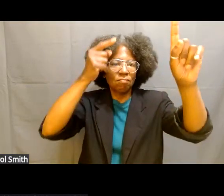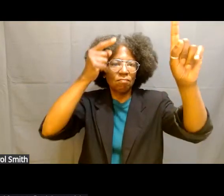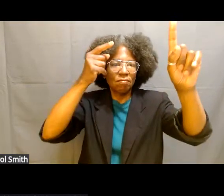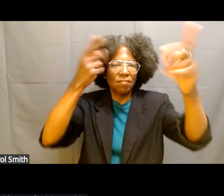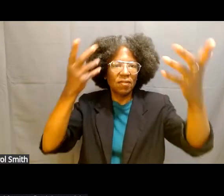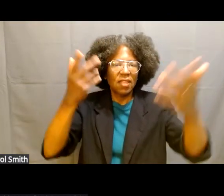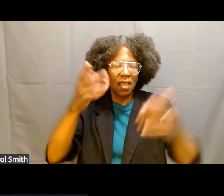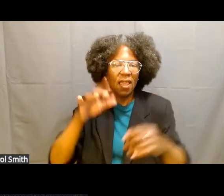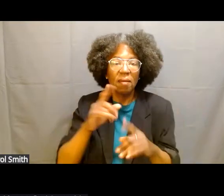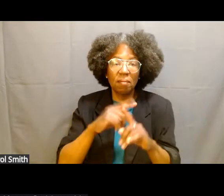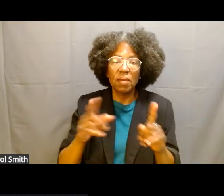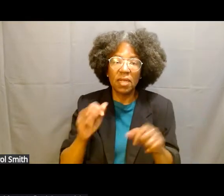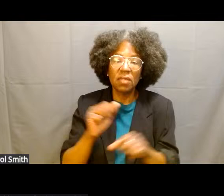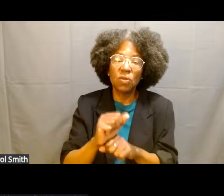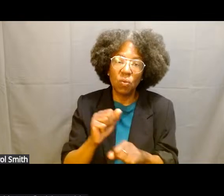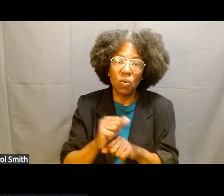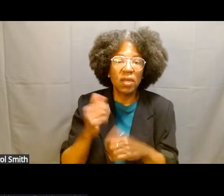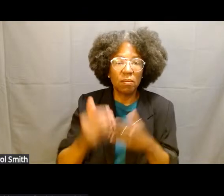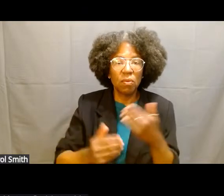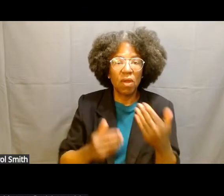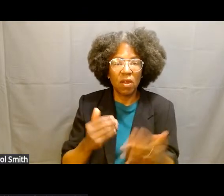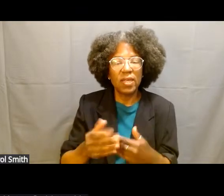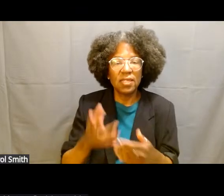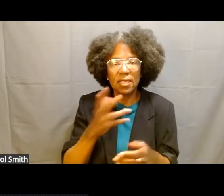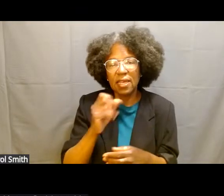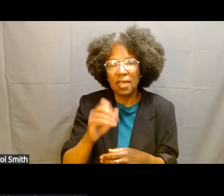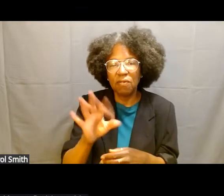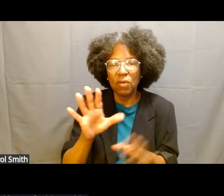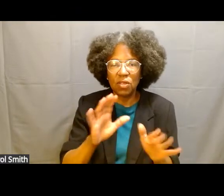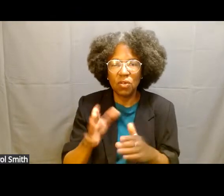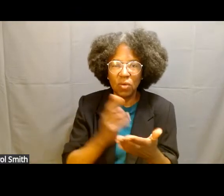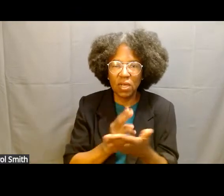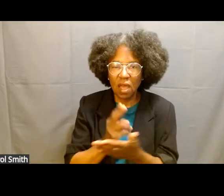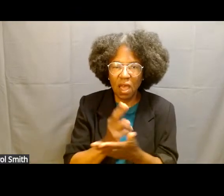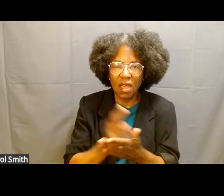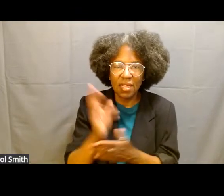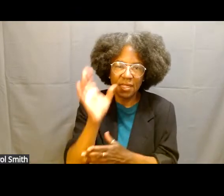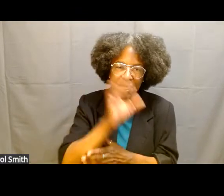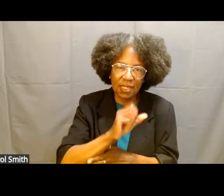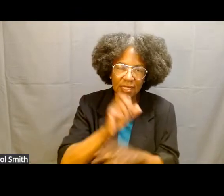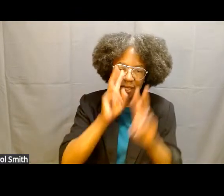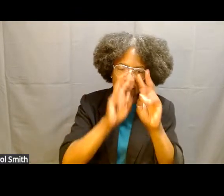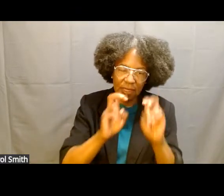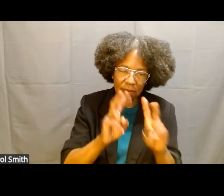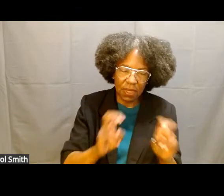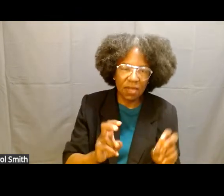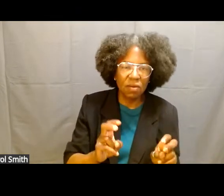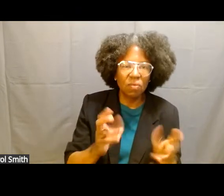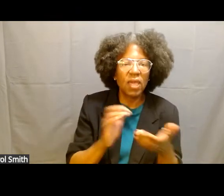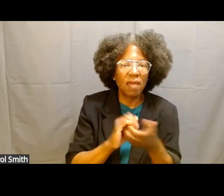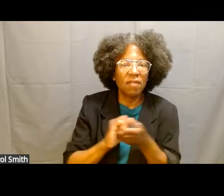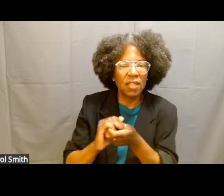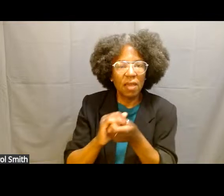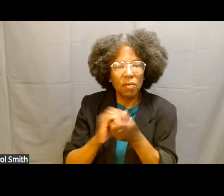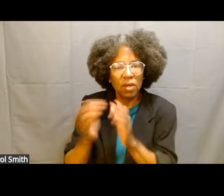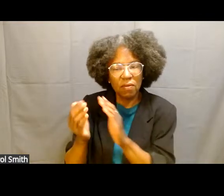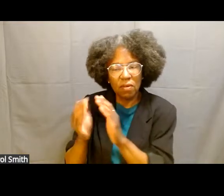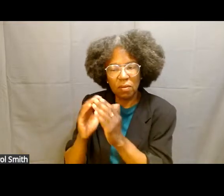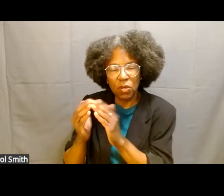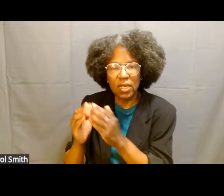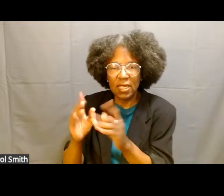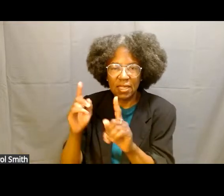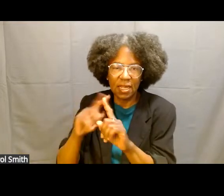if we were to take an honest assessment, we also have those collaborative communities at very different points in